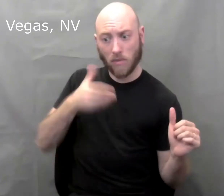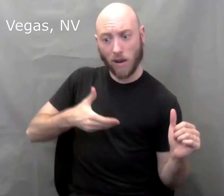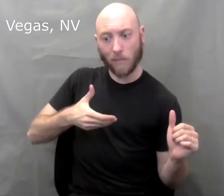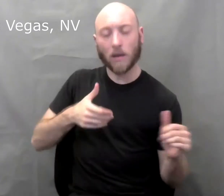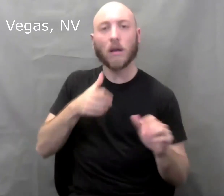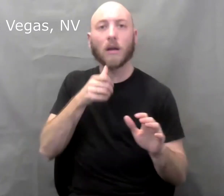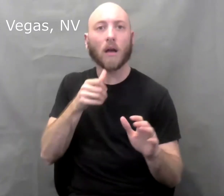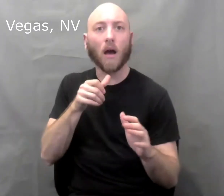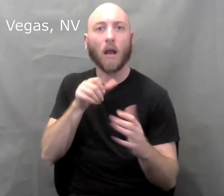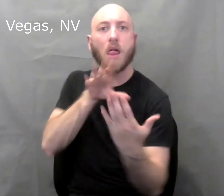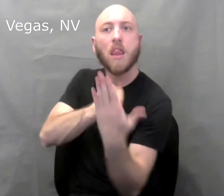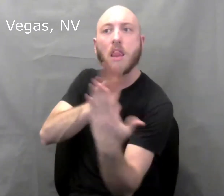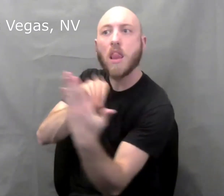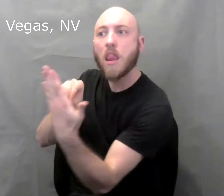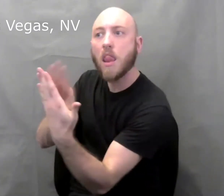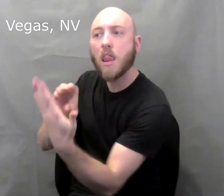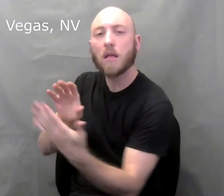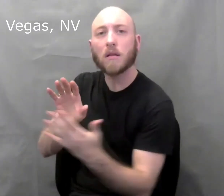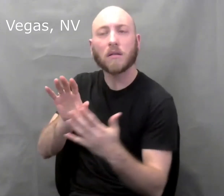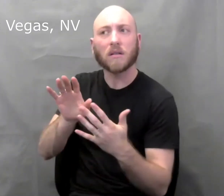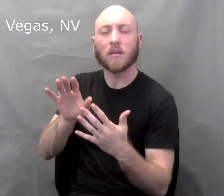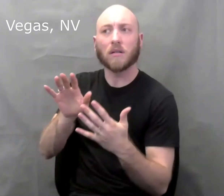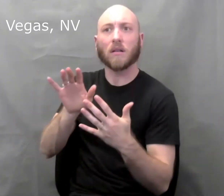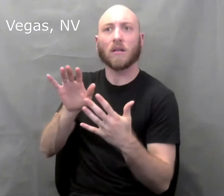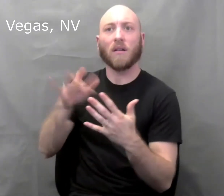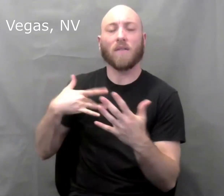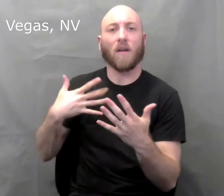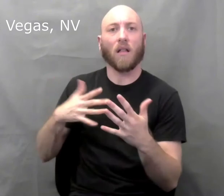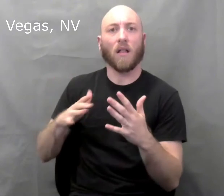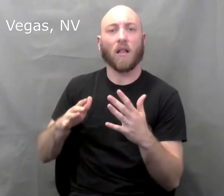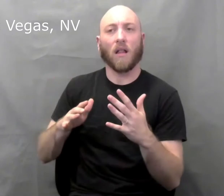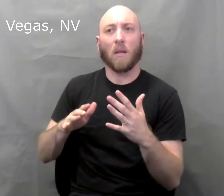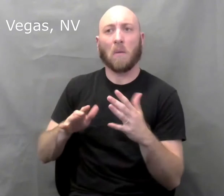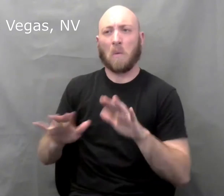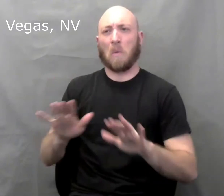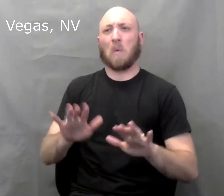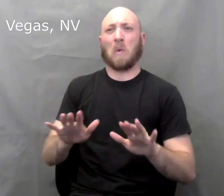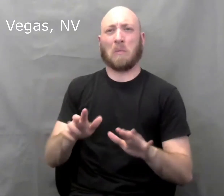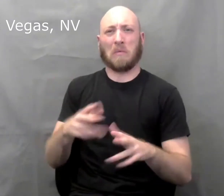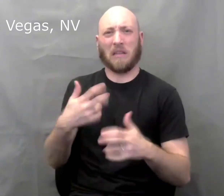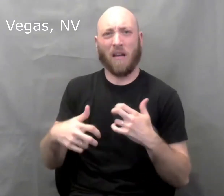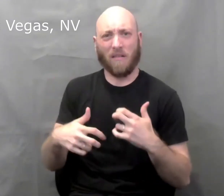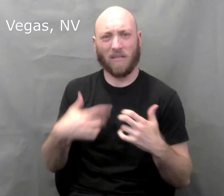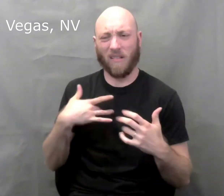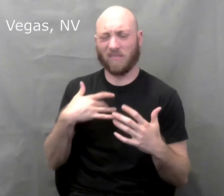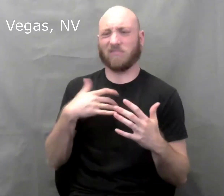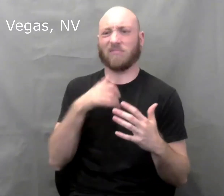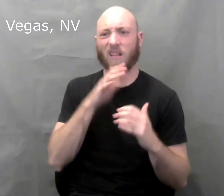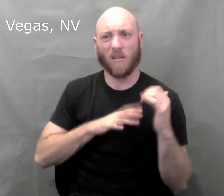mimic what the people around me want from me. That was a really rough pill for me to swallow. And